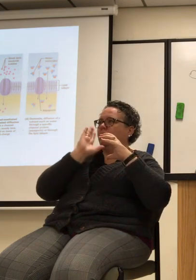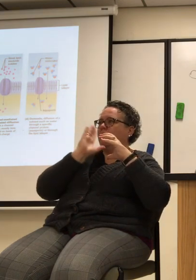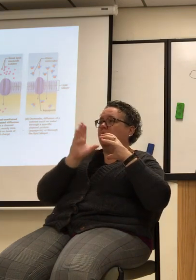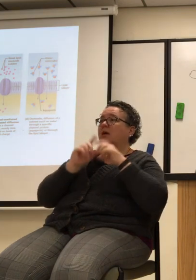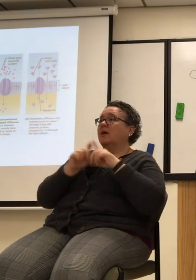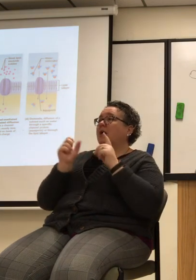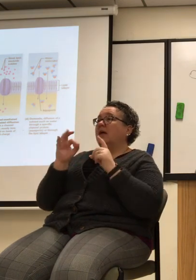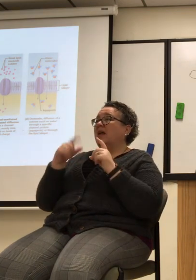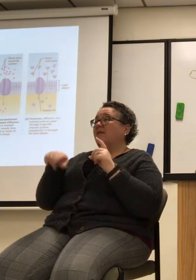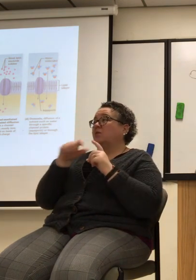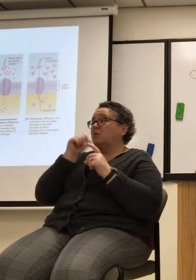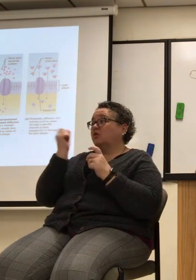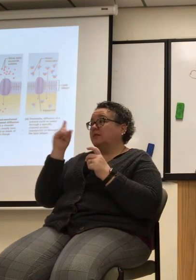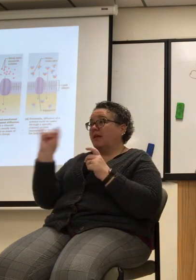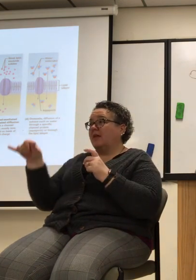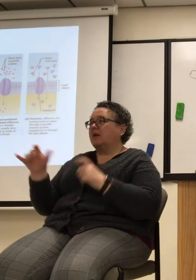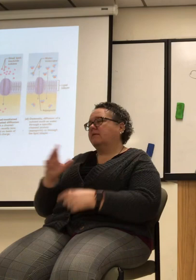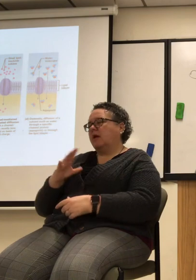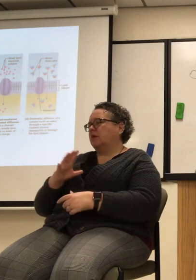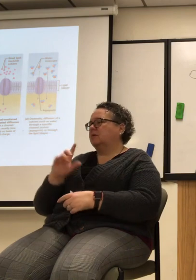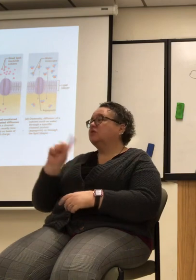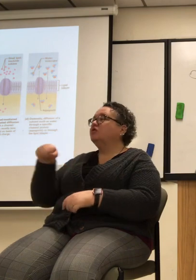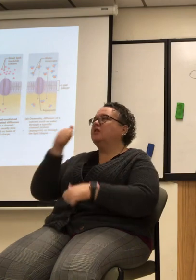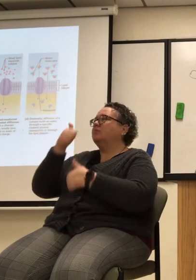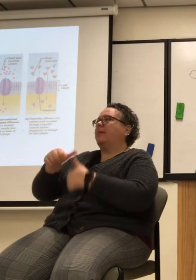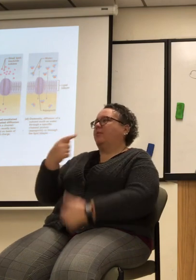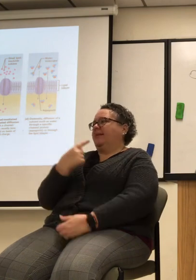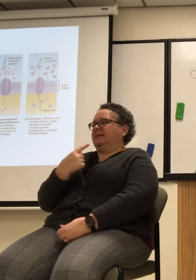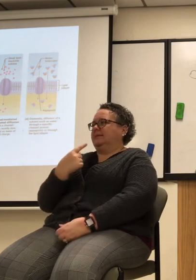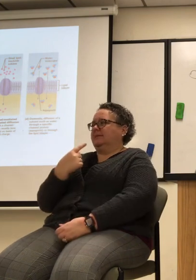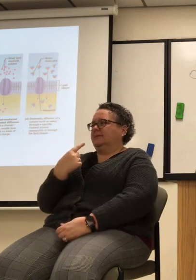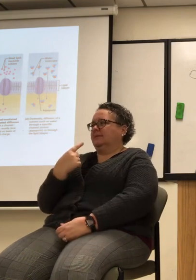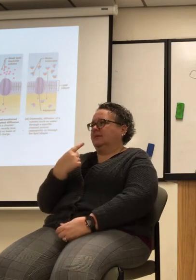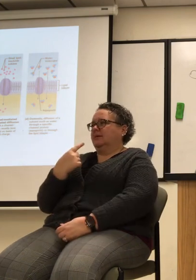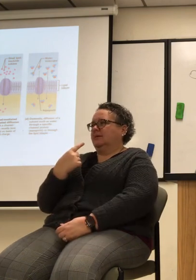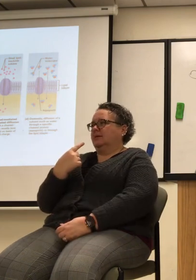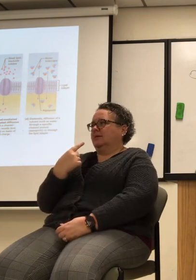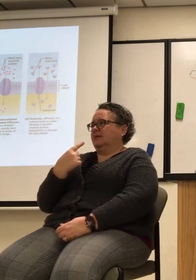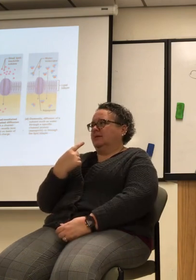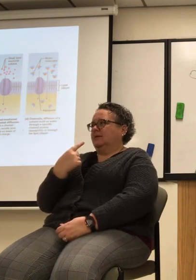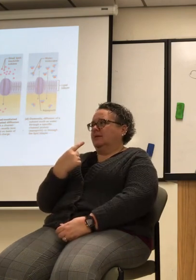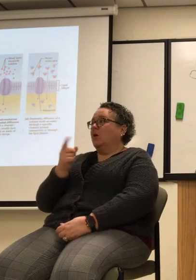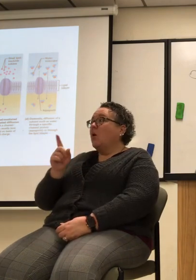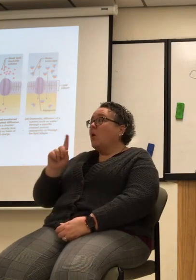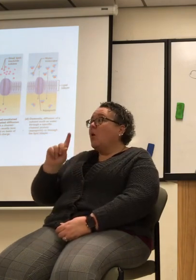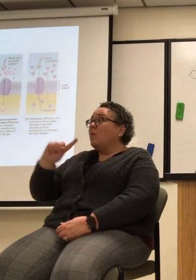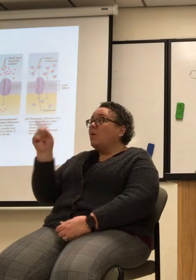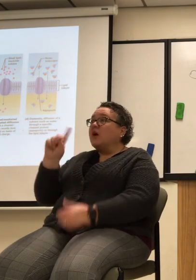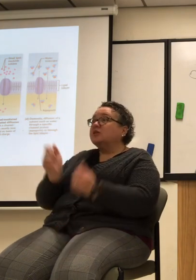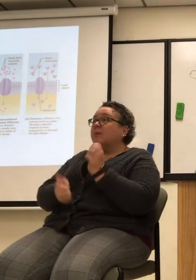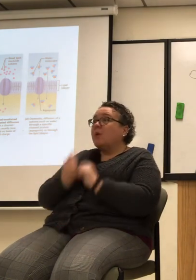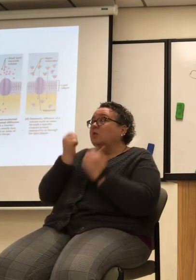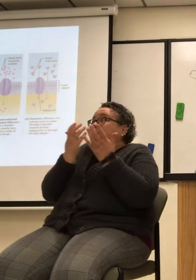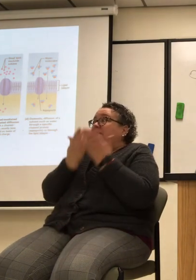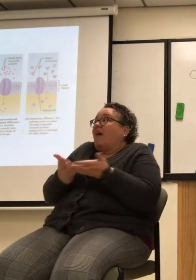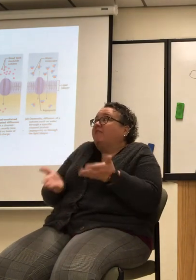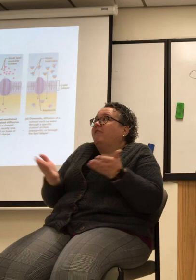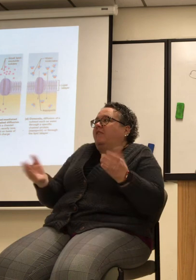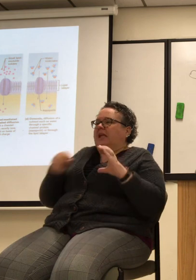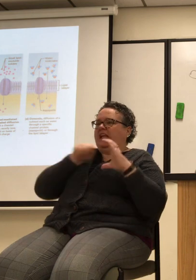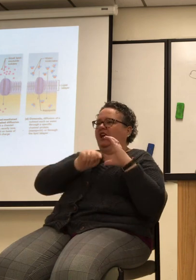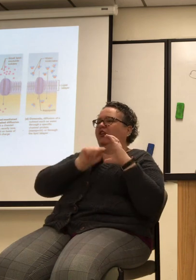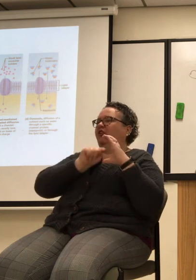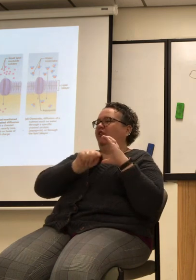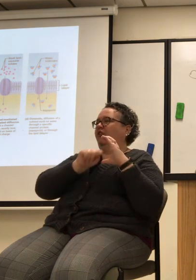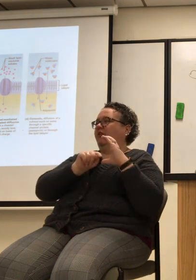Well, if you don't understand that, just remember this, okay? Where's the most stuff? Here. So this